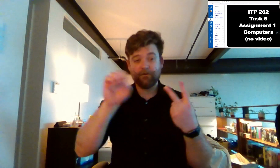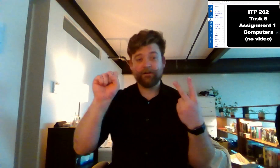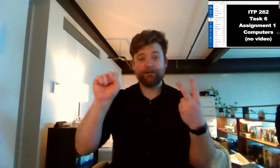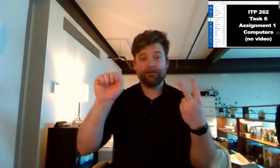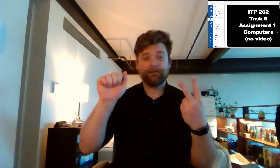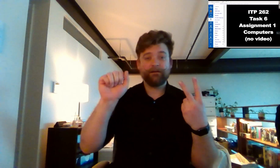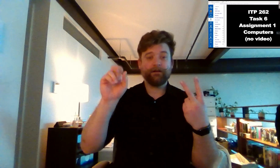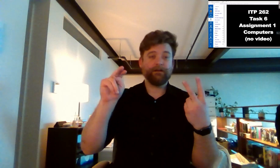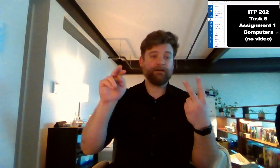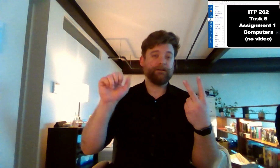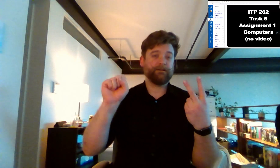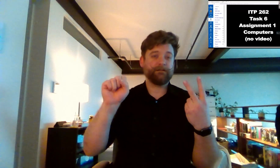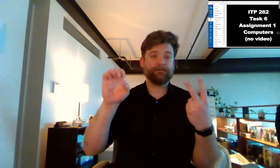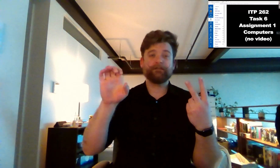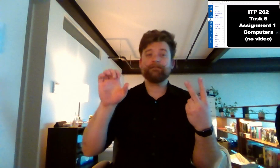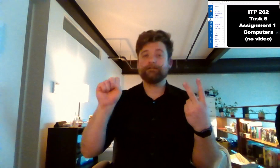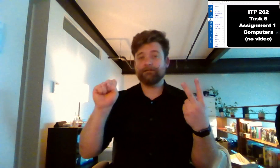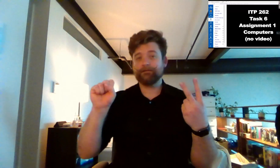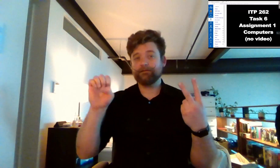Sans serif is real pretty.